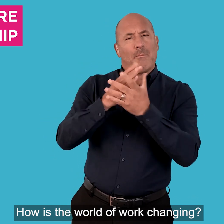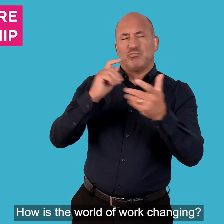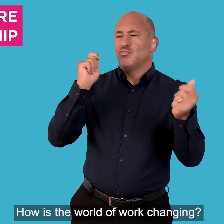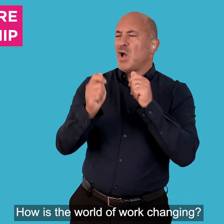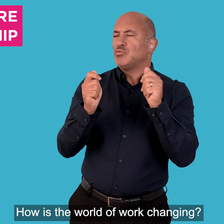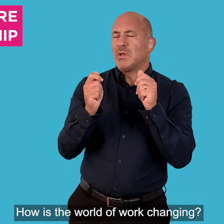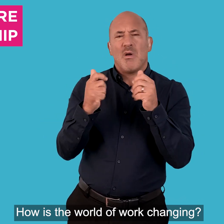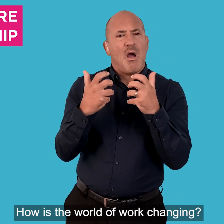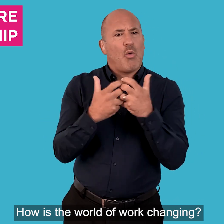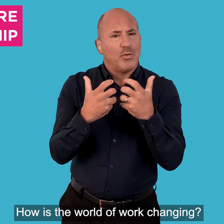changing?